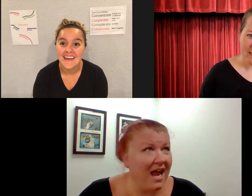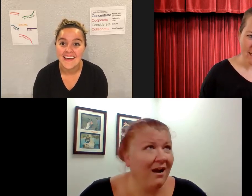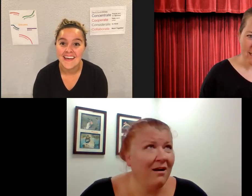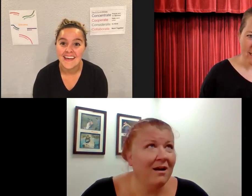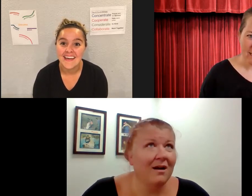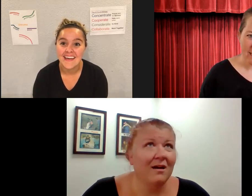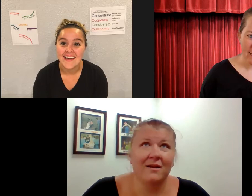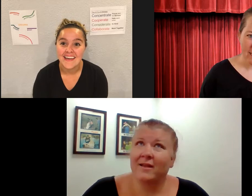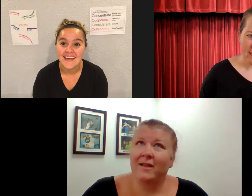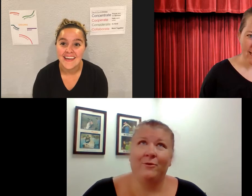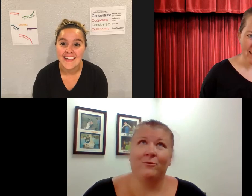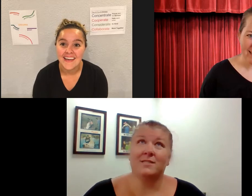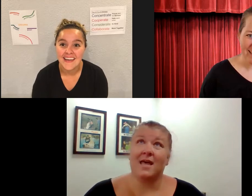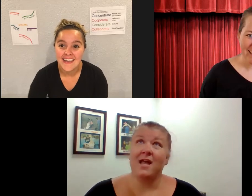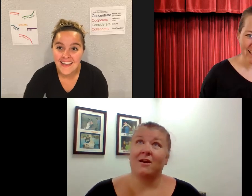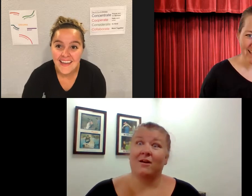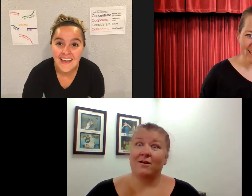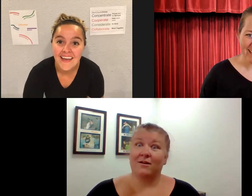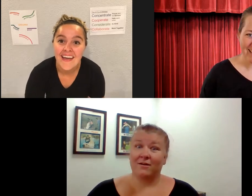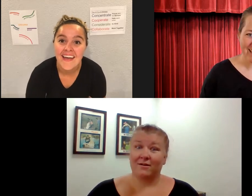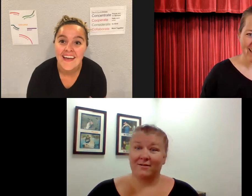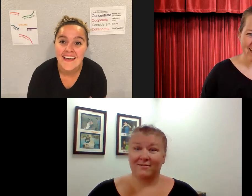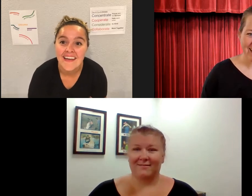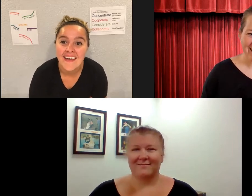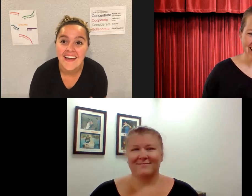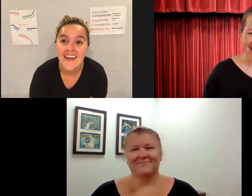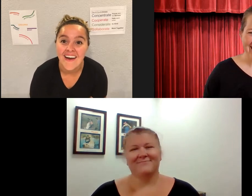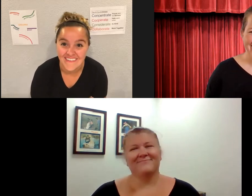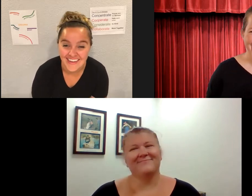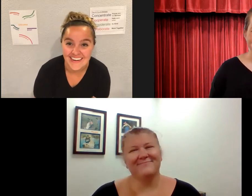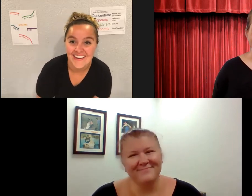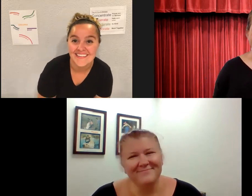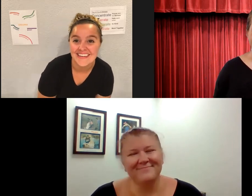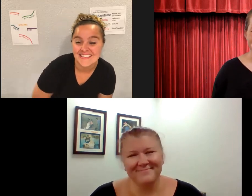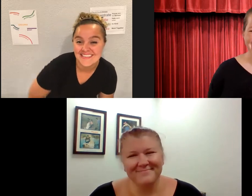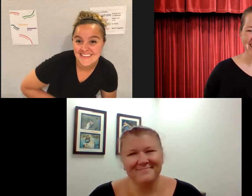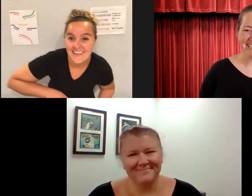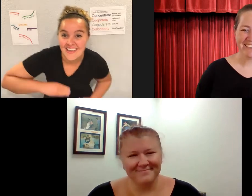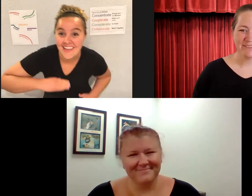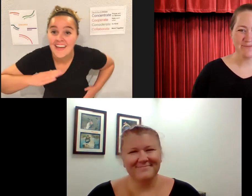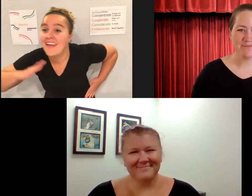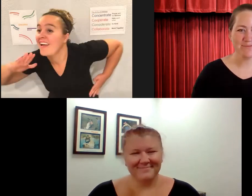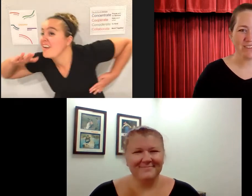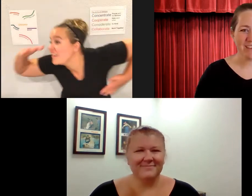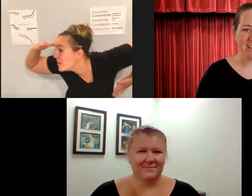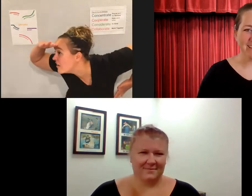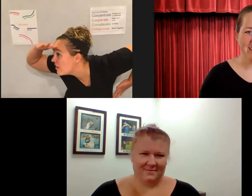Was it there? It was there. Okay, now I'll dance.